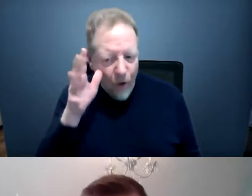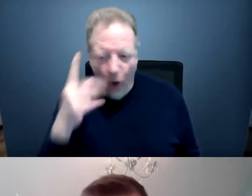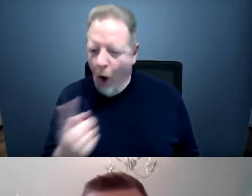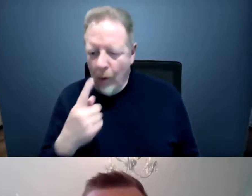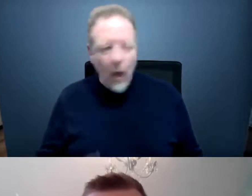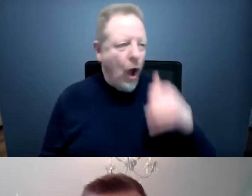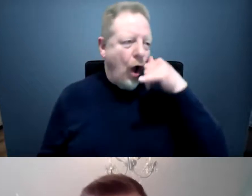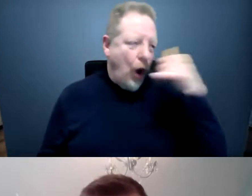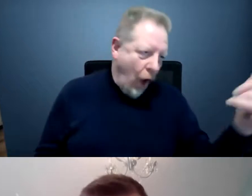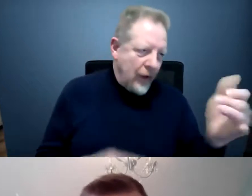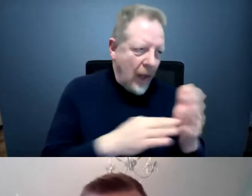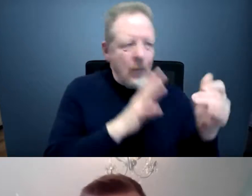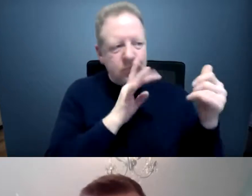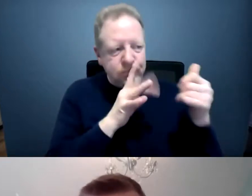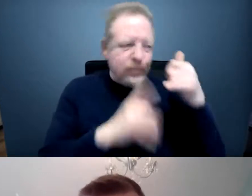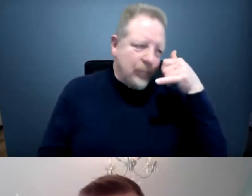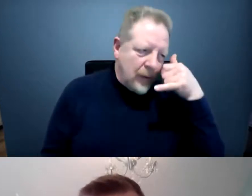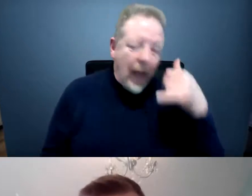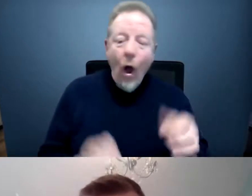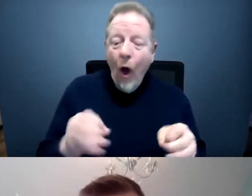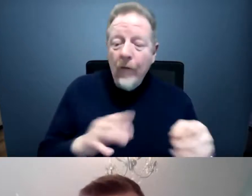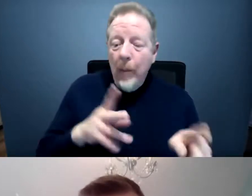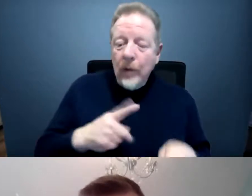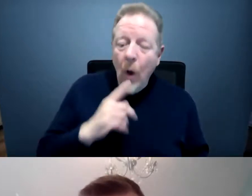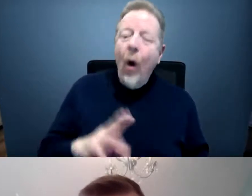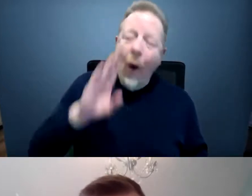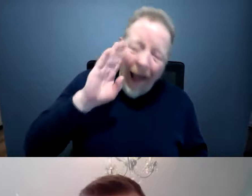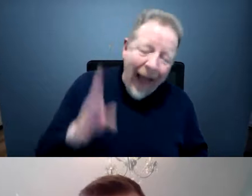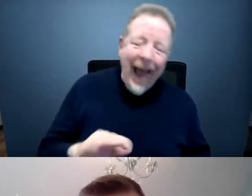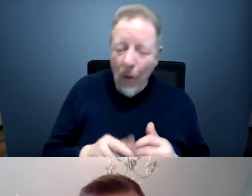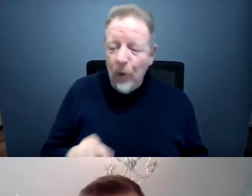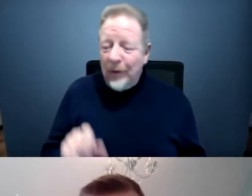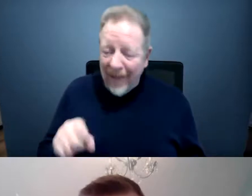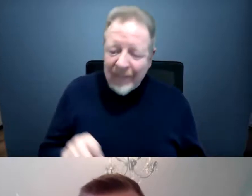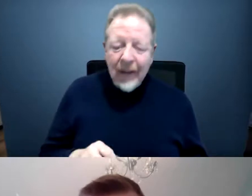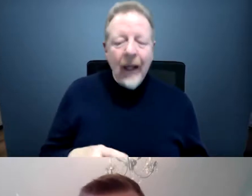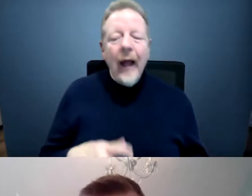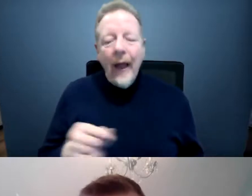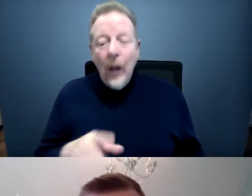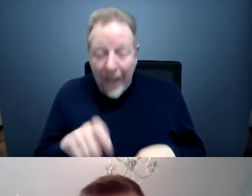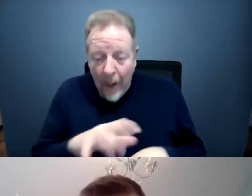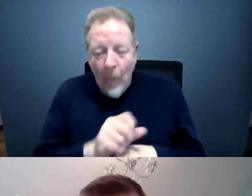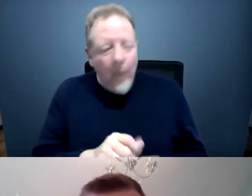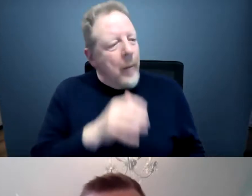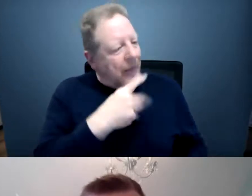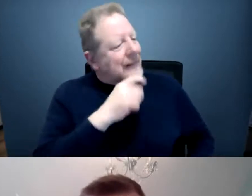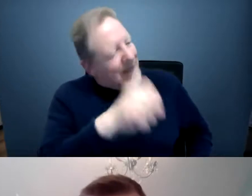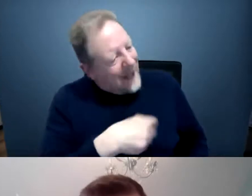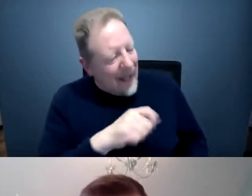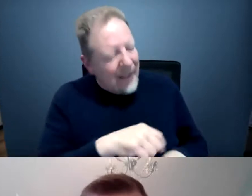and the office person says, "Oh, hi, how are you? And you need an appointment." "Yes, I need an interpreter." "Oh,